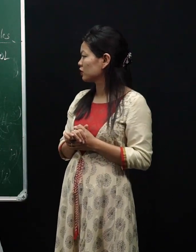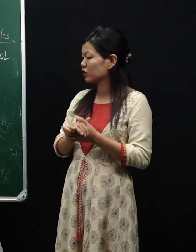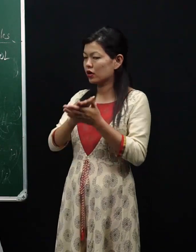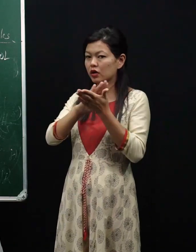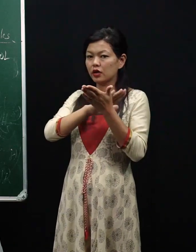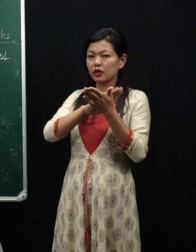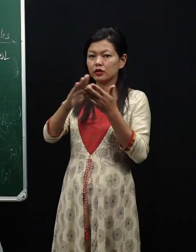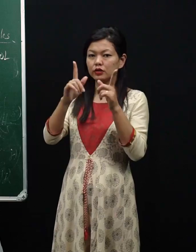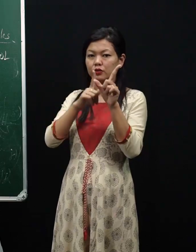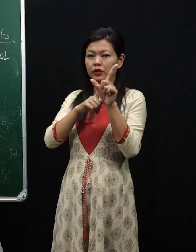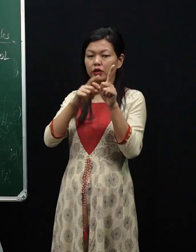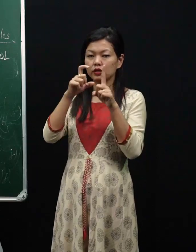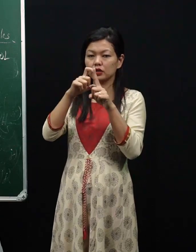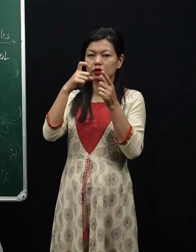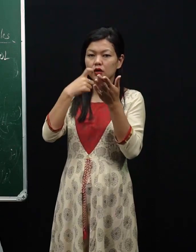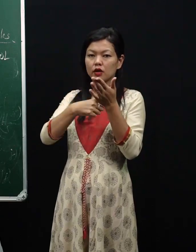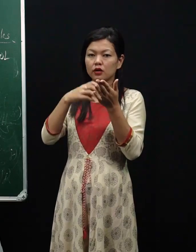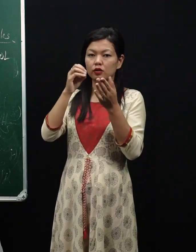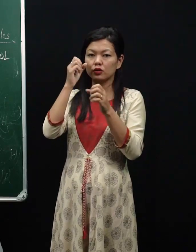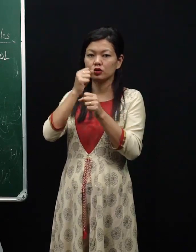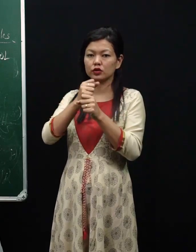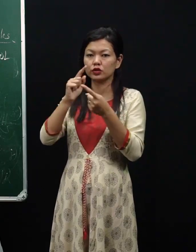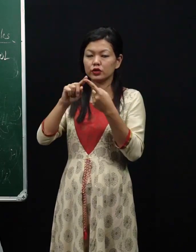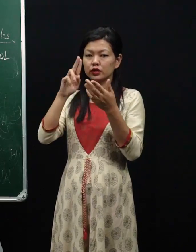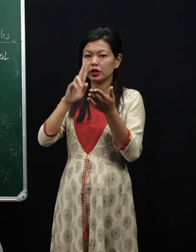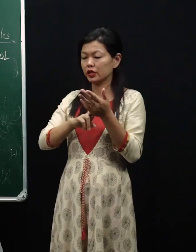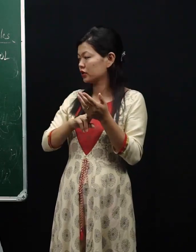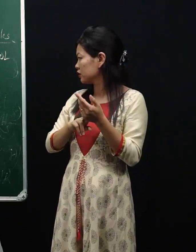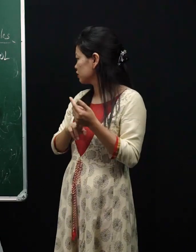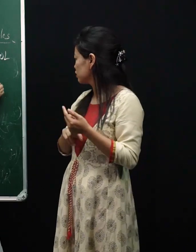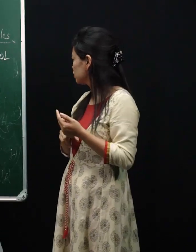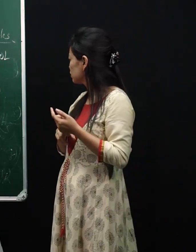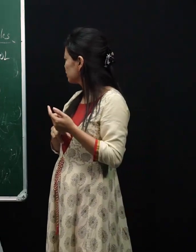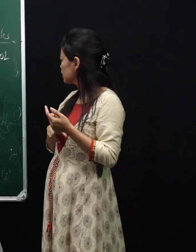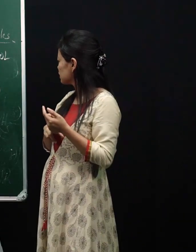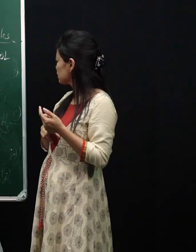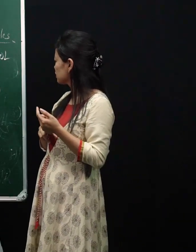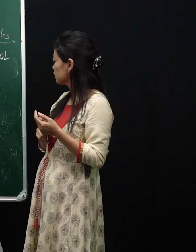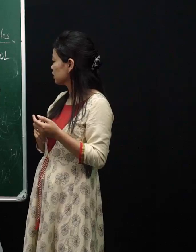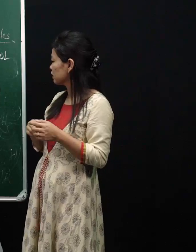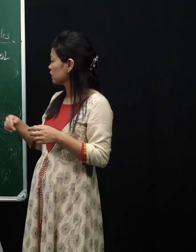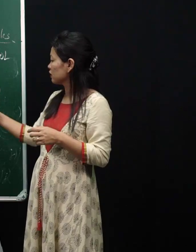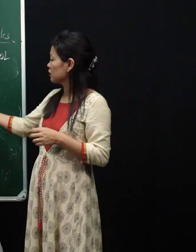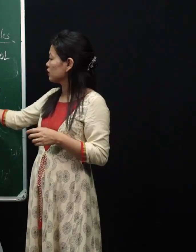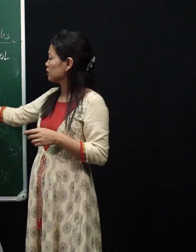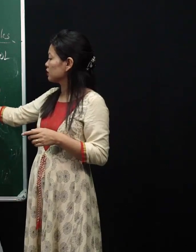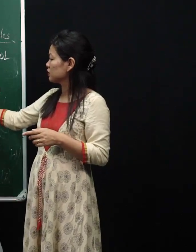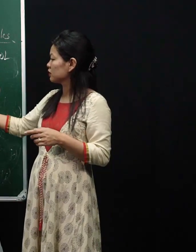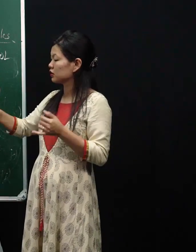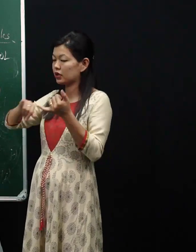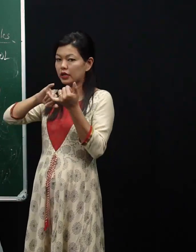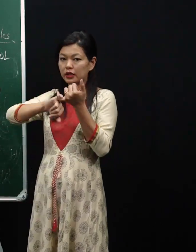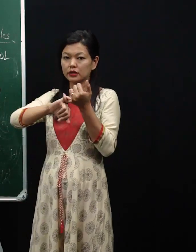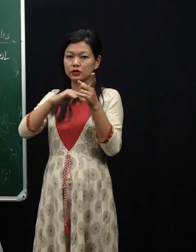okay? And then for copper, like this. Okay,